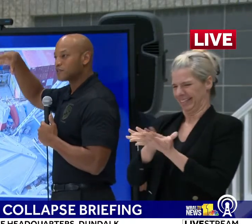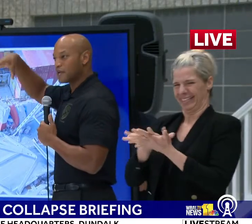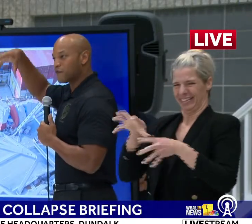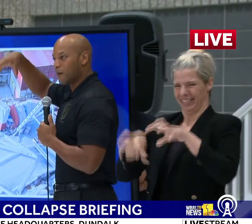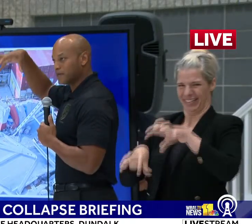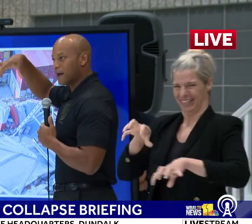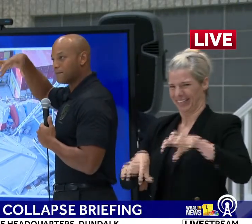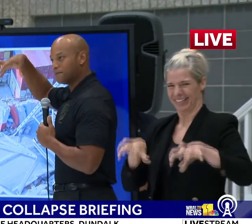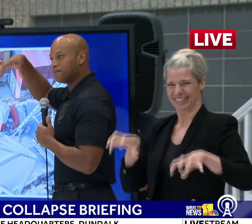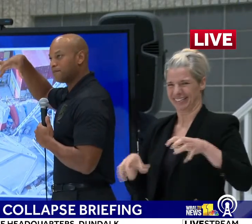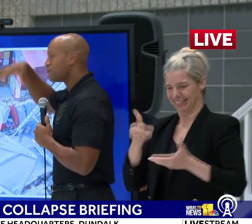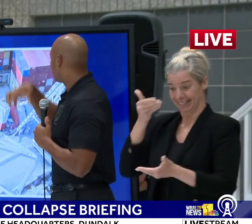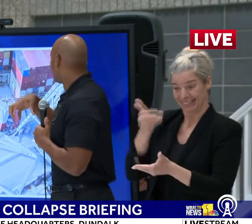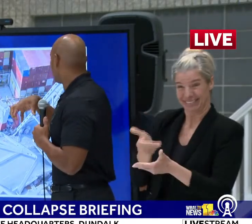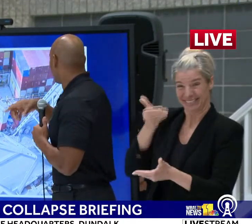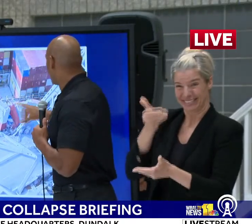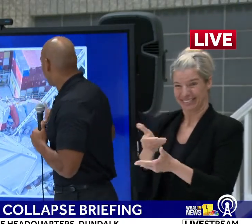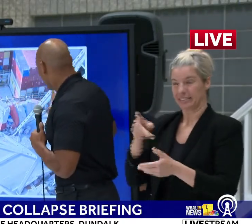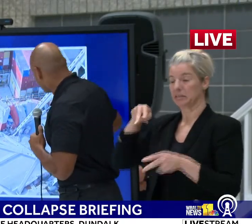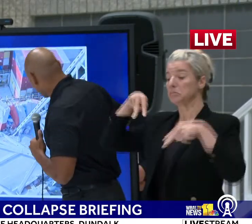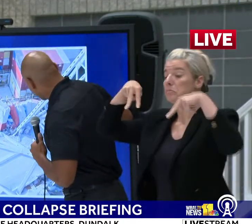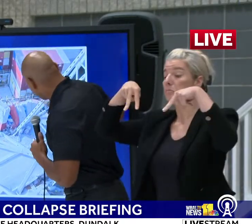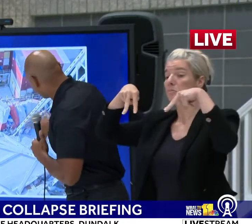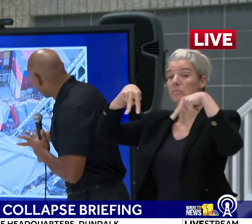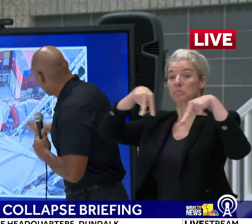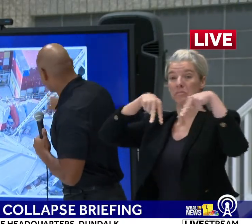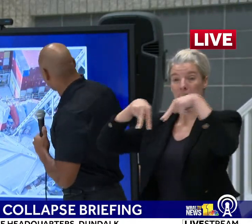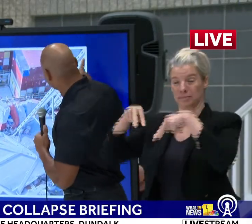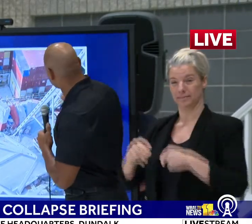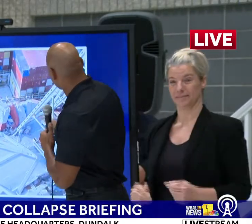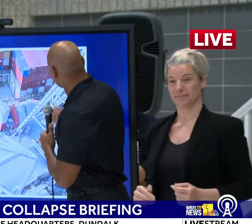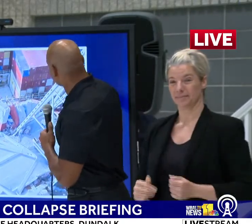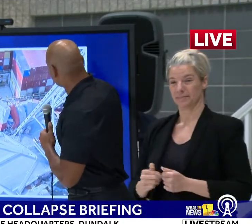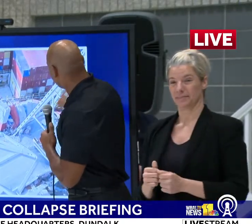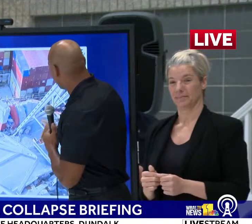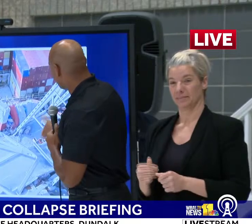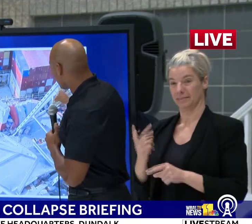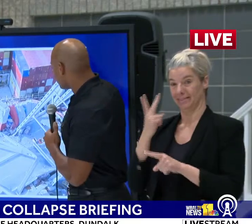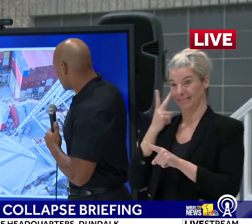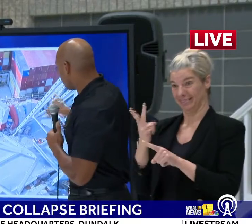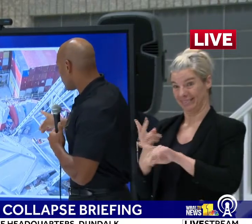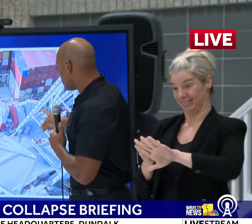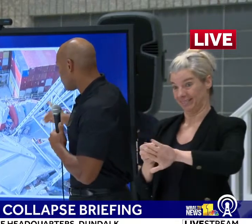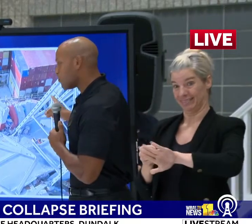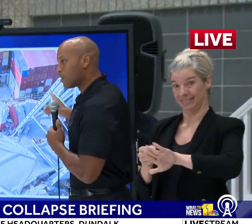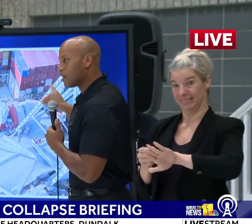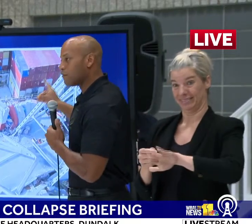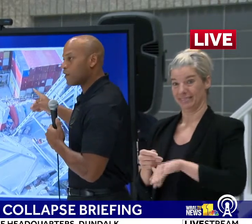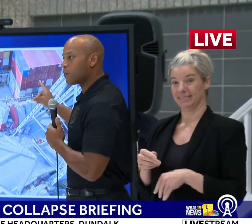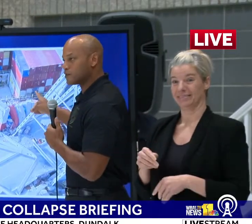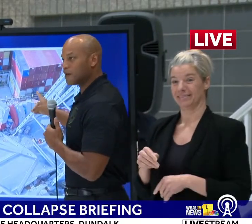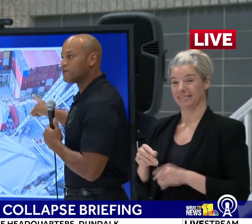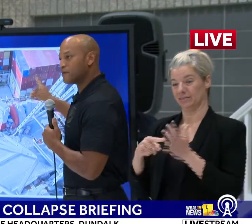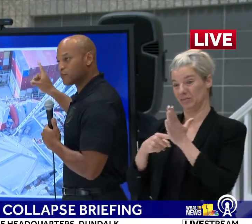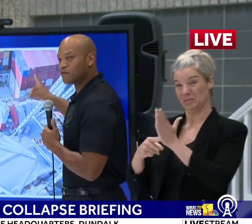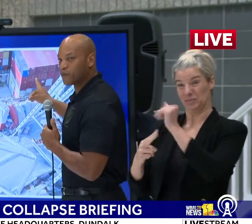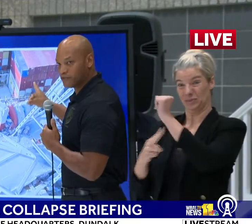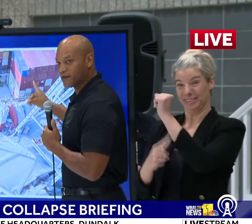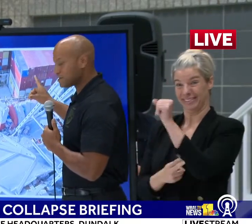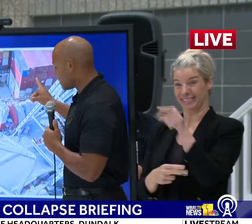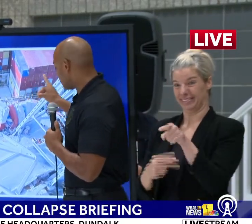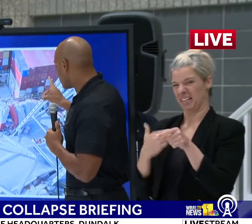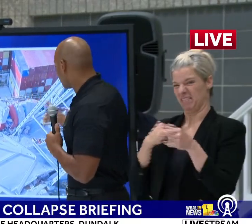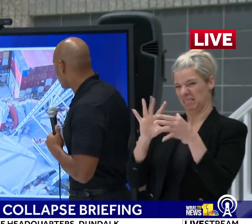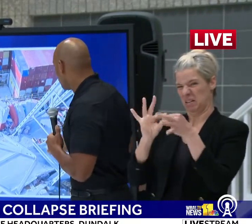And that's what it looks like from up top. This over here is a piece of the Key Bridge that we mentioned before, upwards of